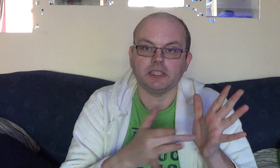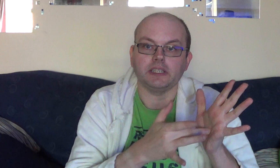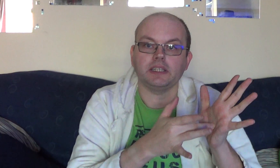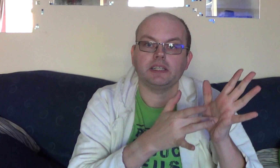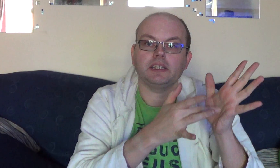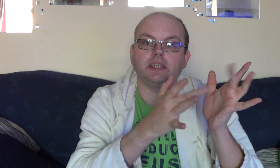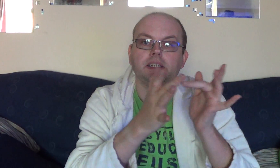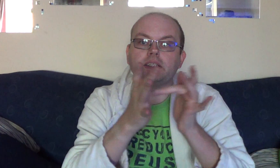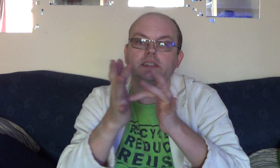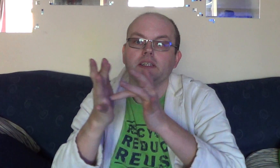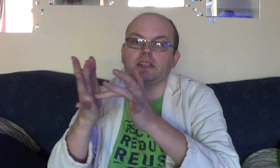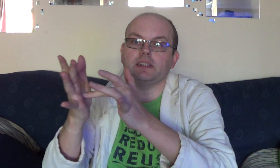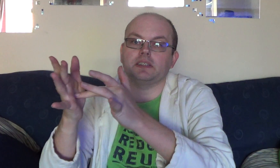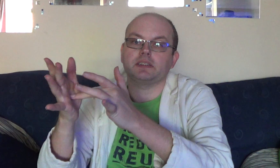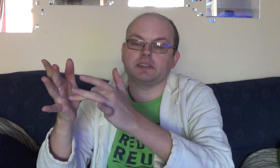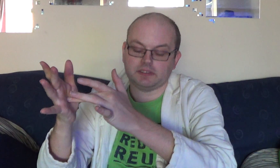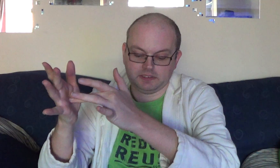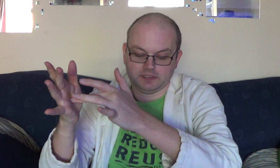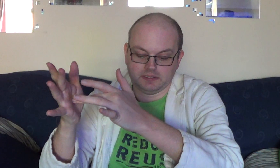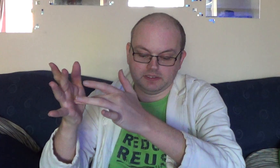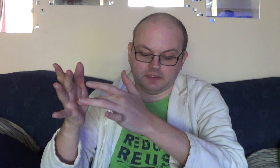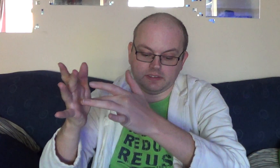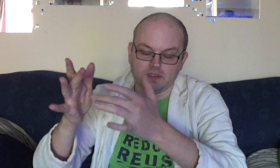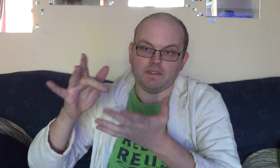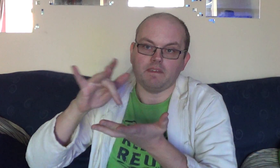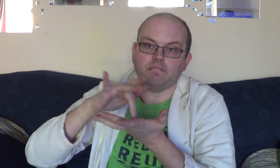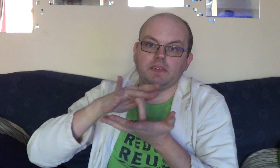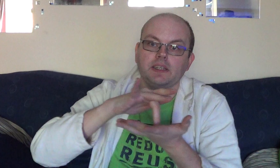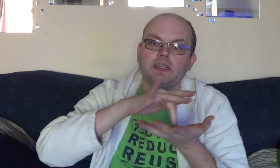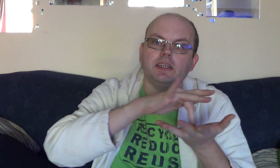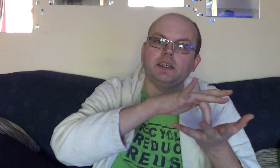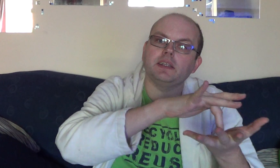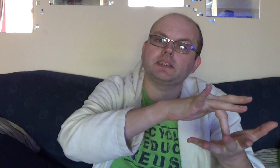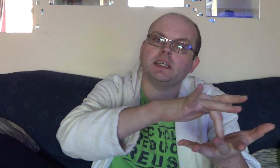Yeah.